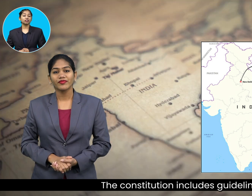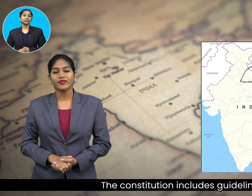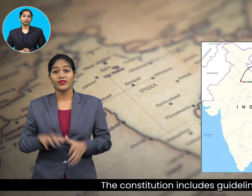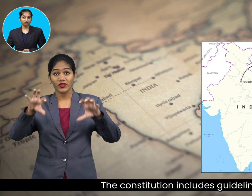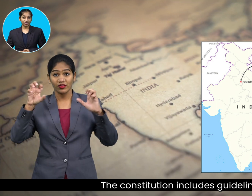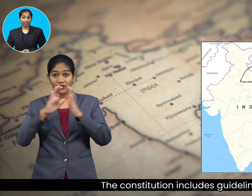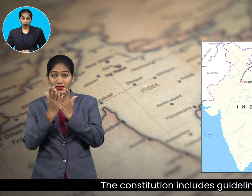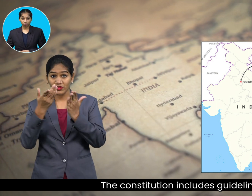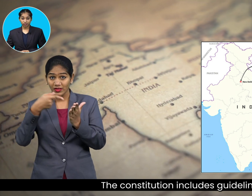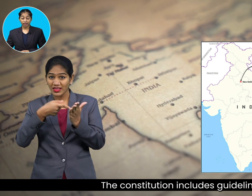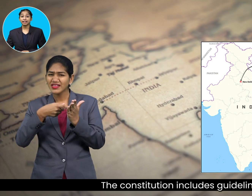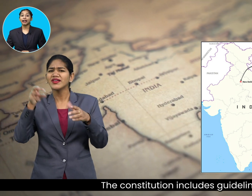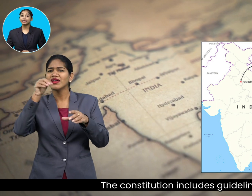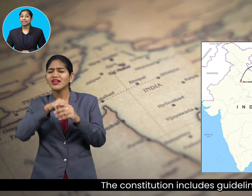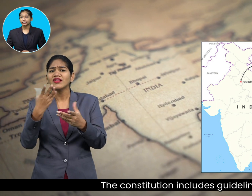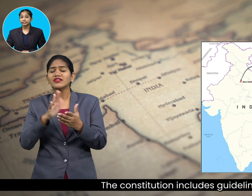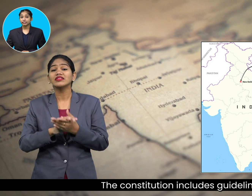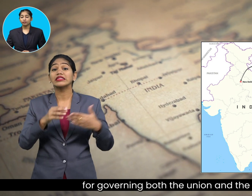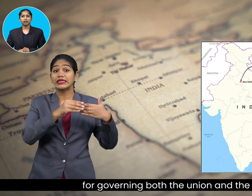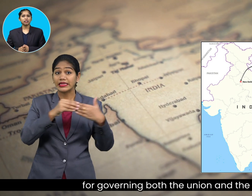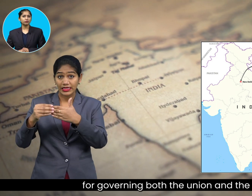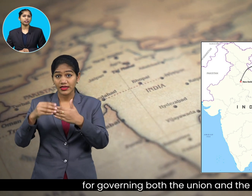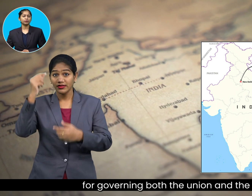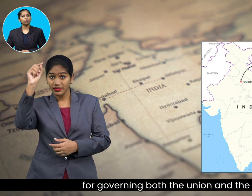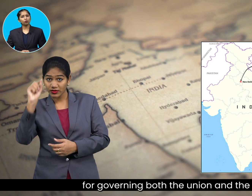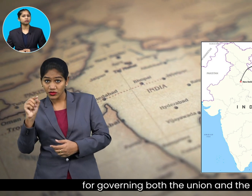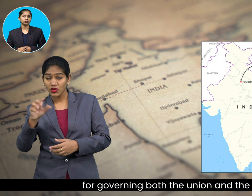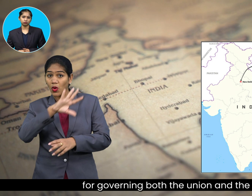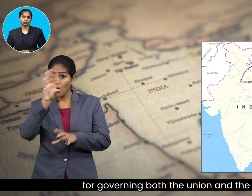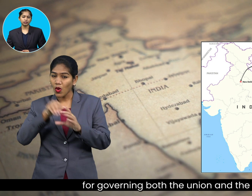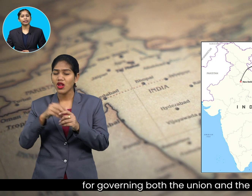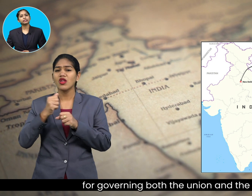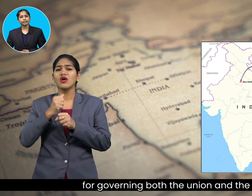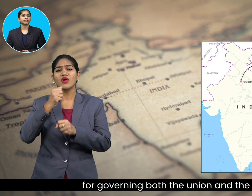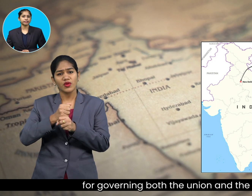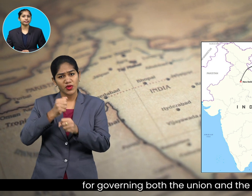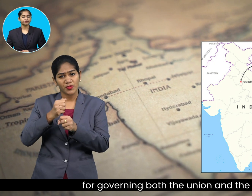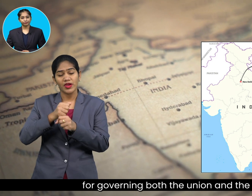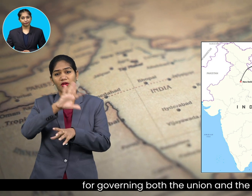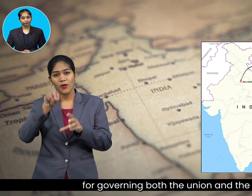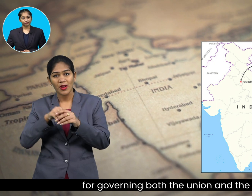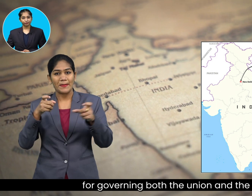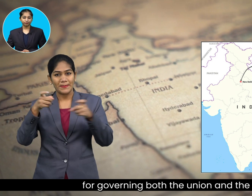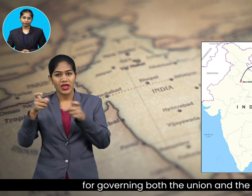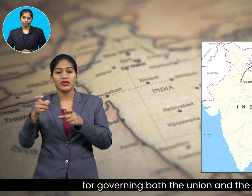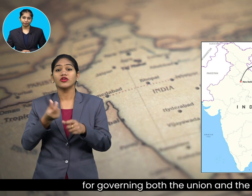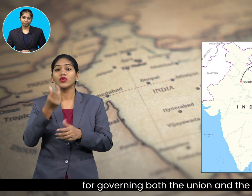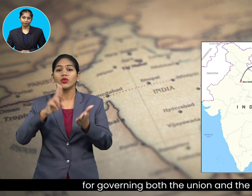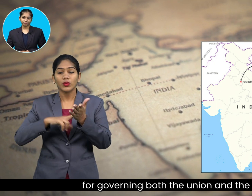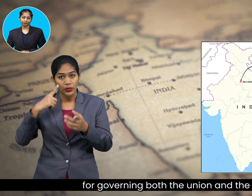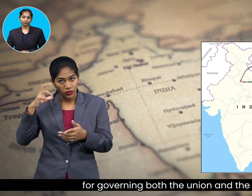The Constitution includes guidelines for governing both the union and the states.